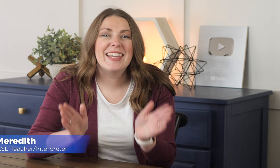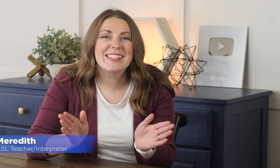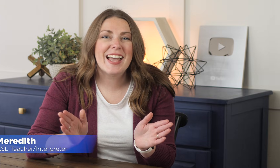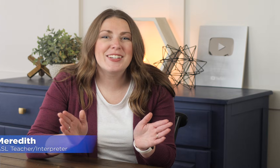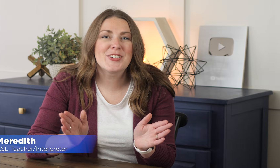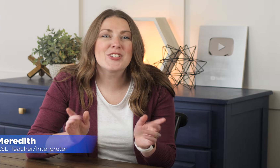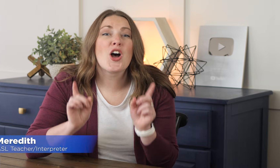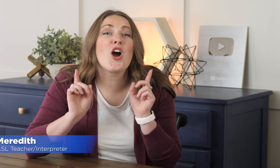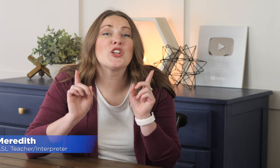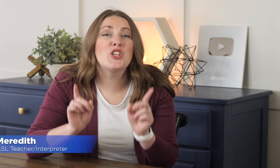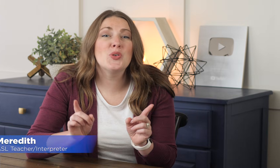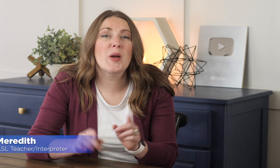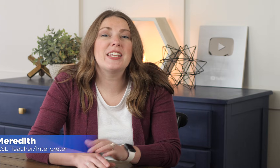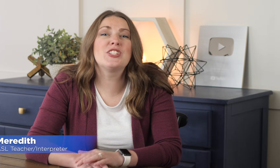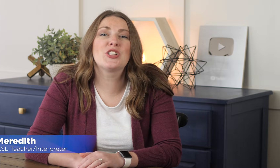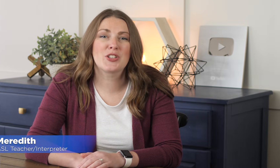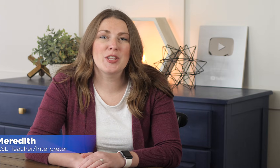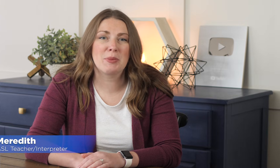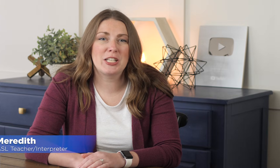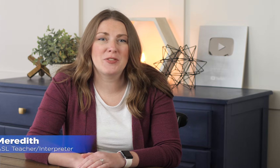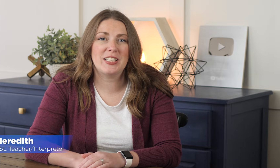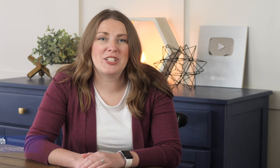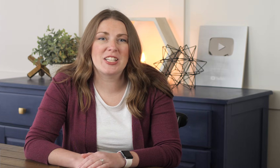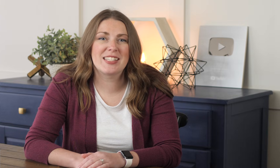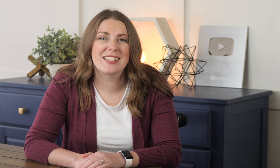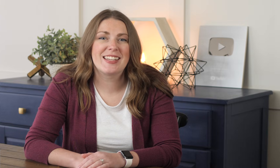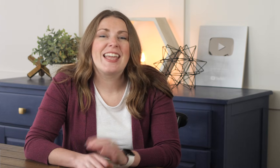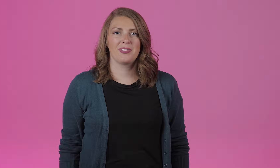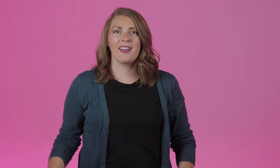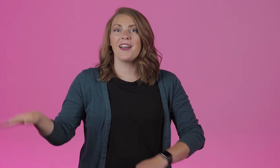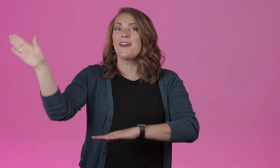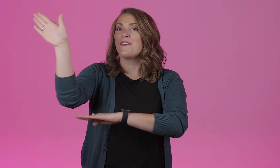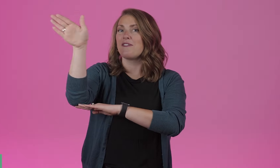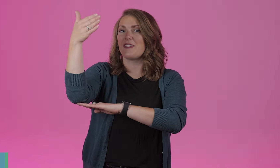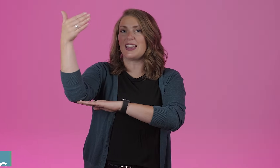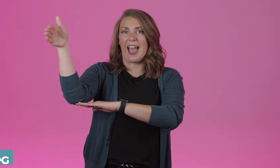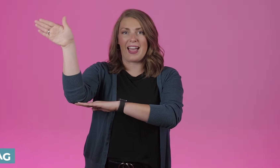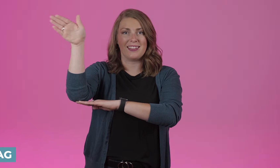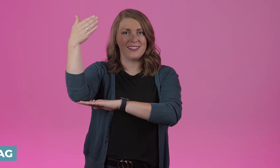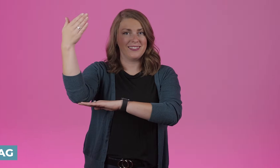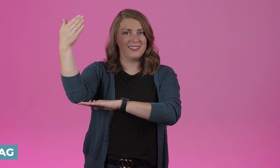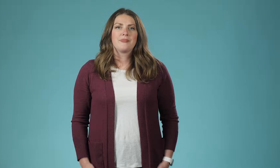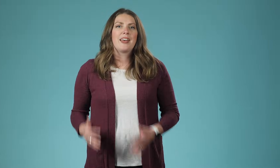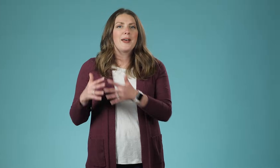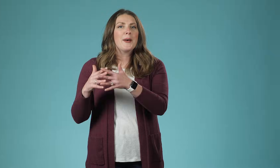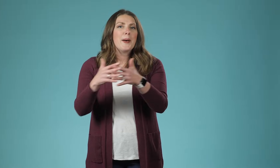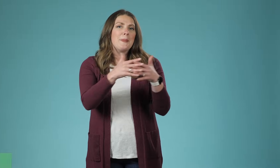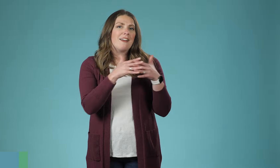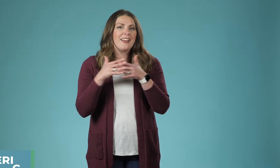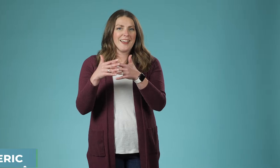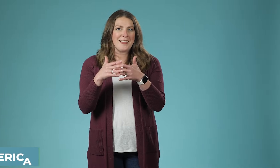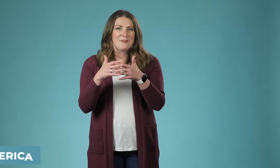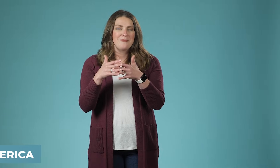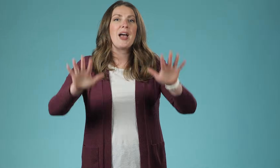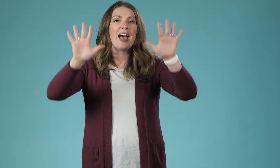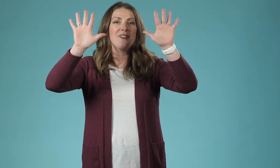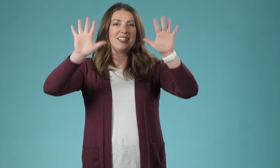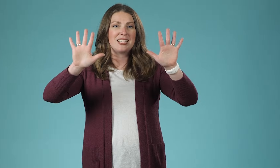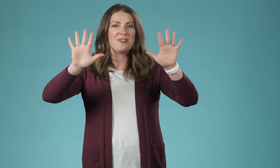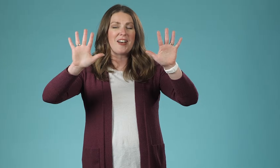Hey signers, are you ready to learn the Pledge of Allegiance? In this video, I am going to teach you vocabulary so you have a better